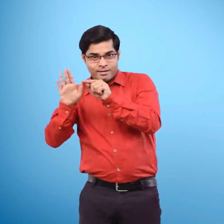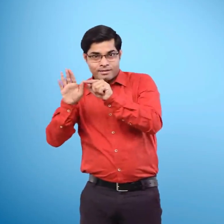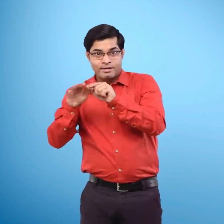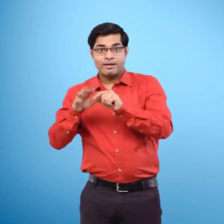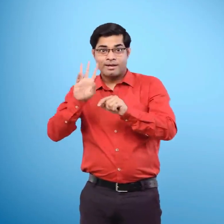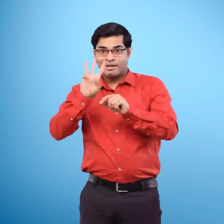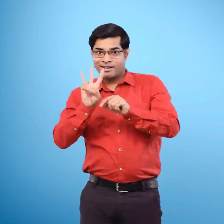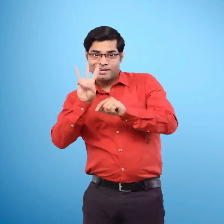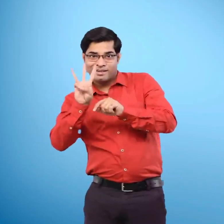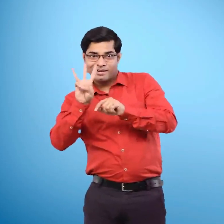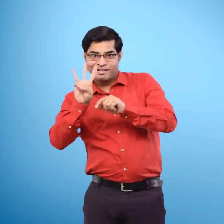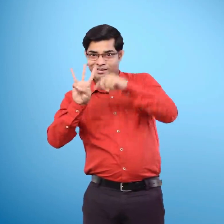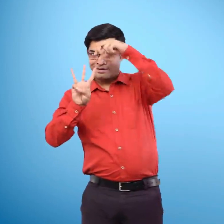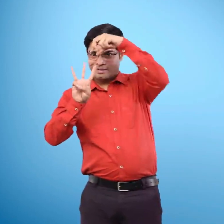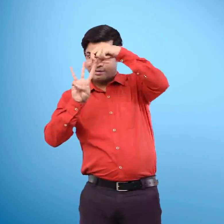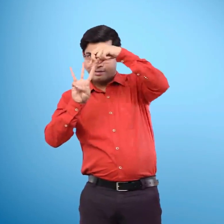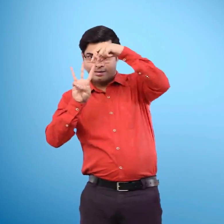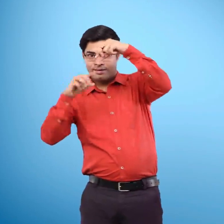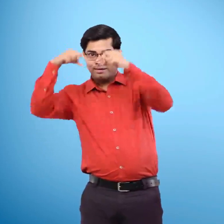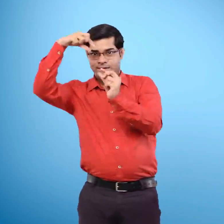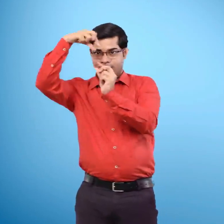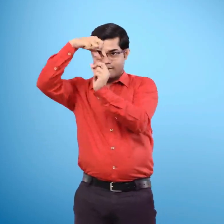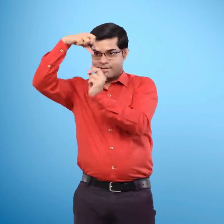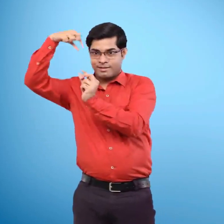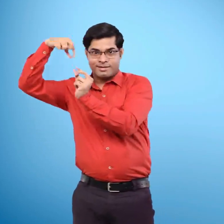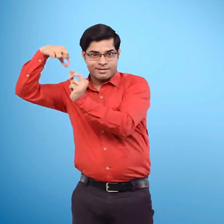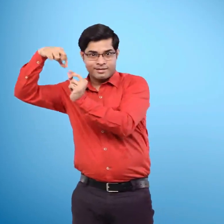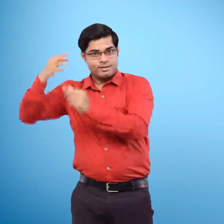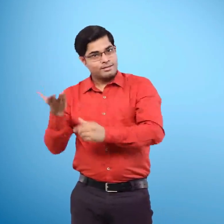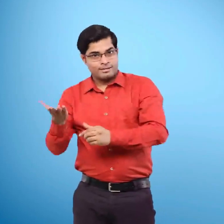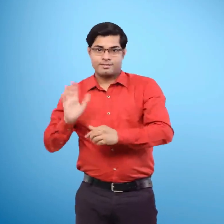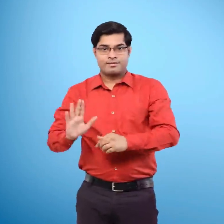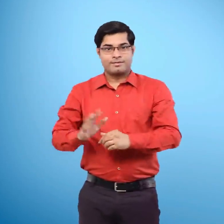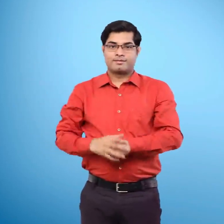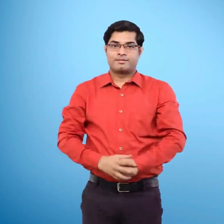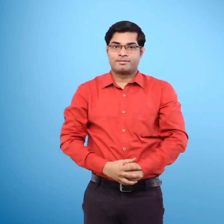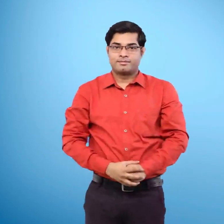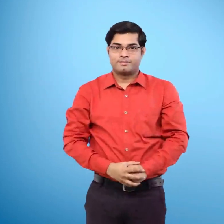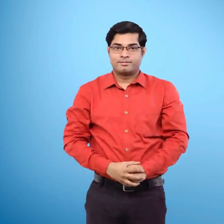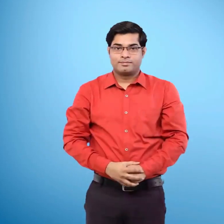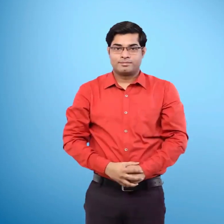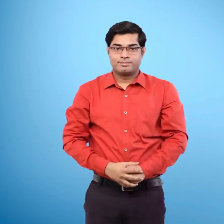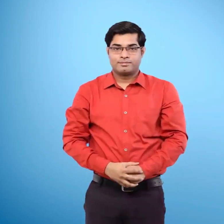But squares in row 2 are placed in between the spaces of squares of row